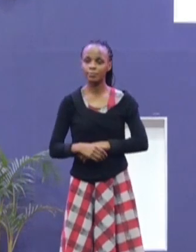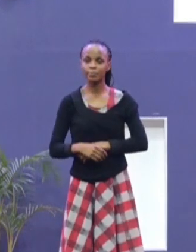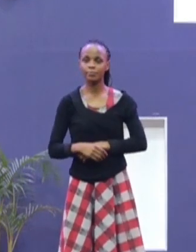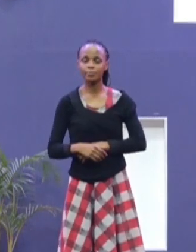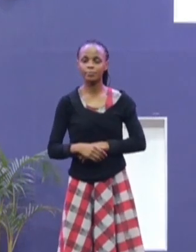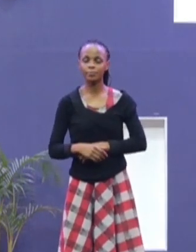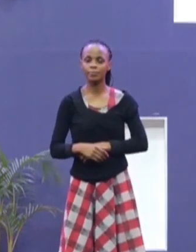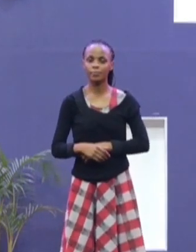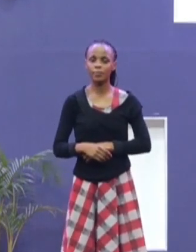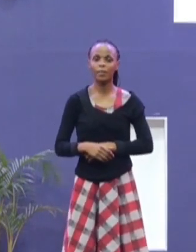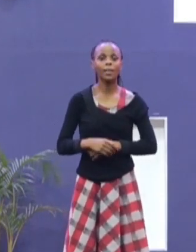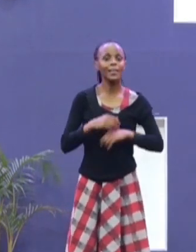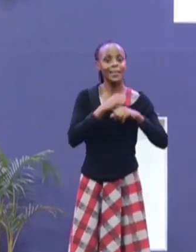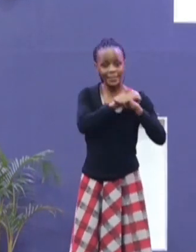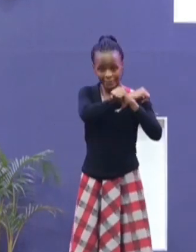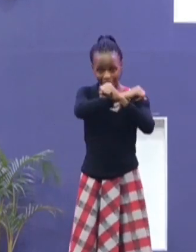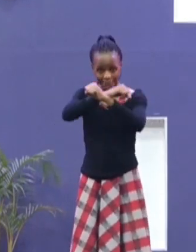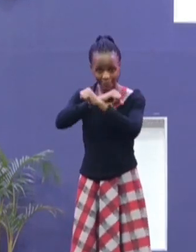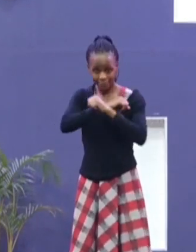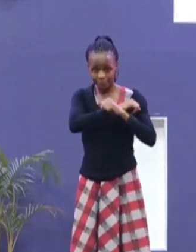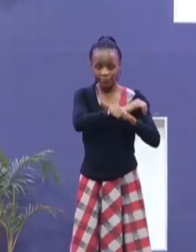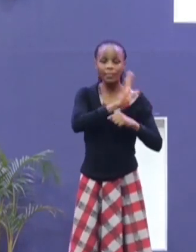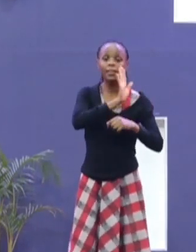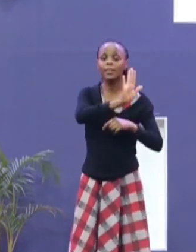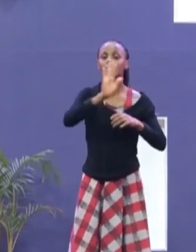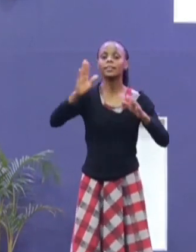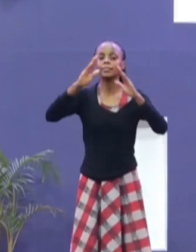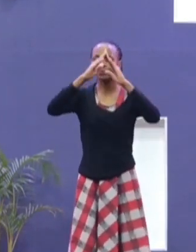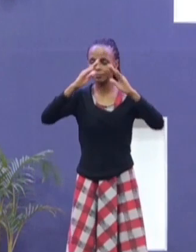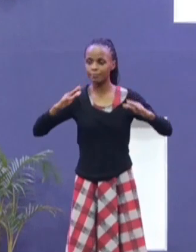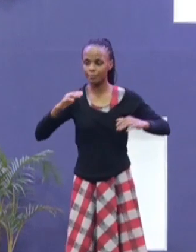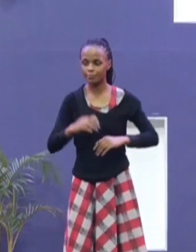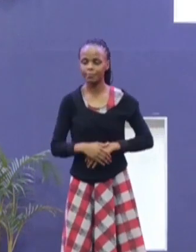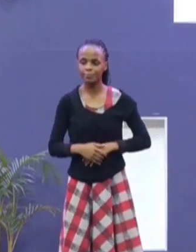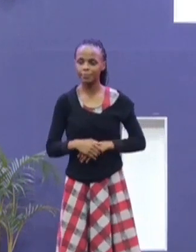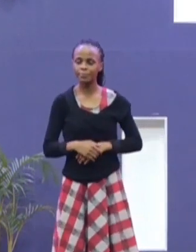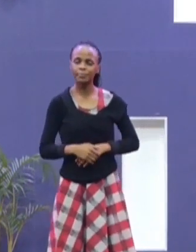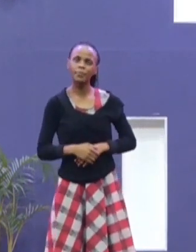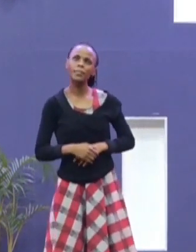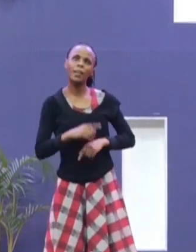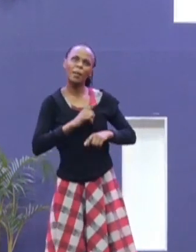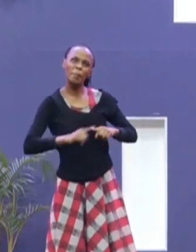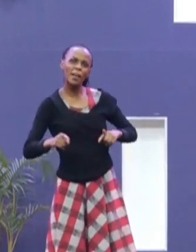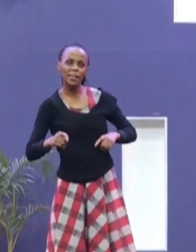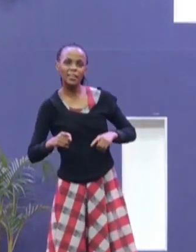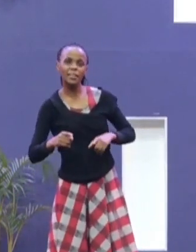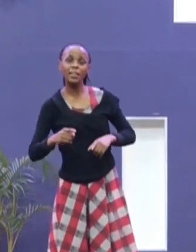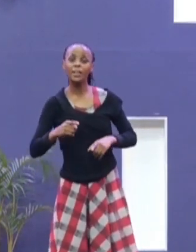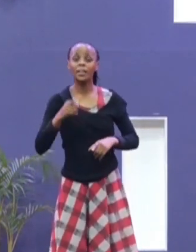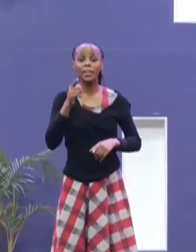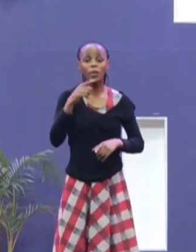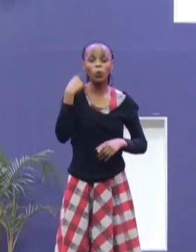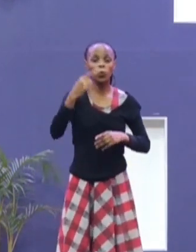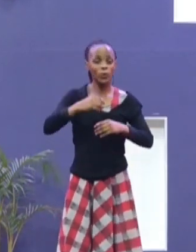Guarded. Yakuuma. His house. Ennyumba ye. But he who's stronger than